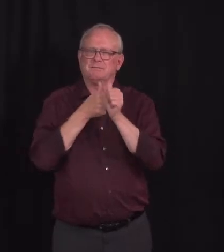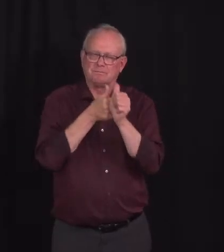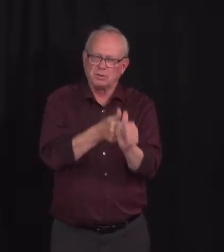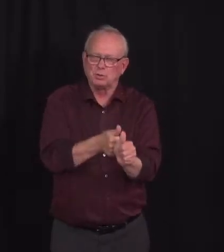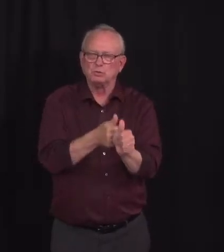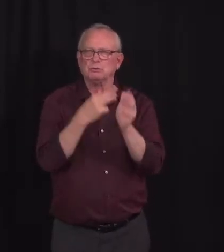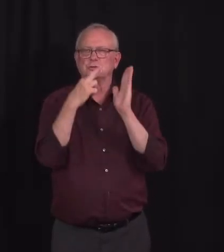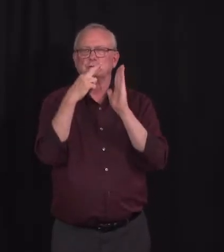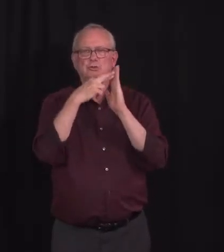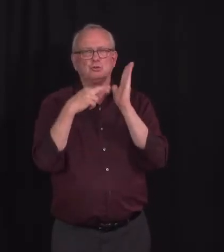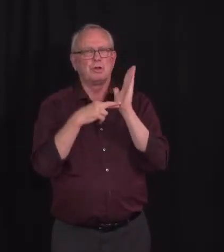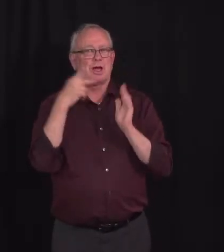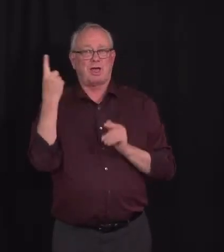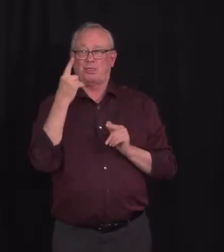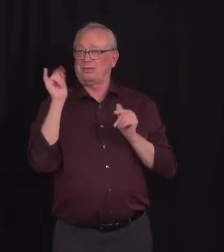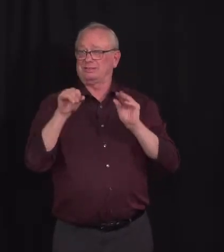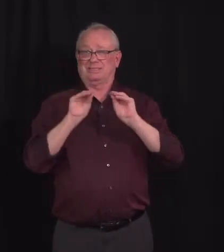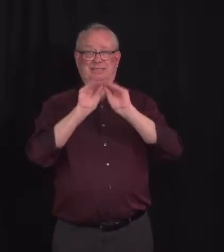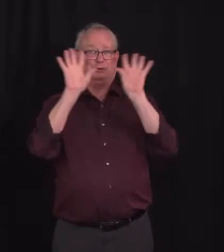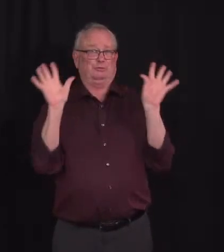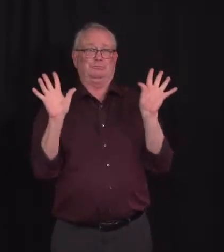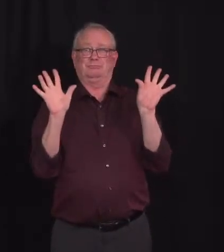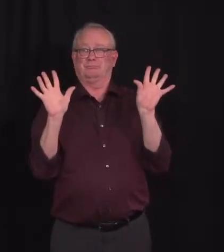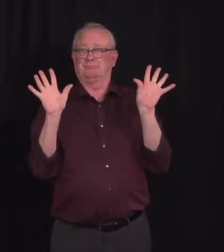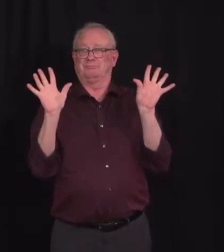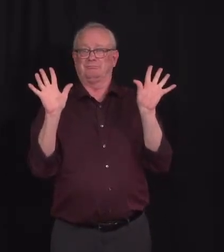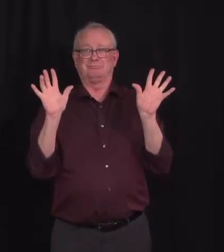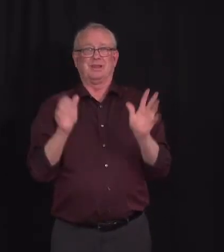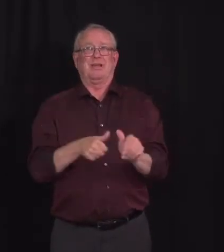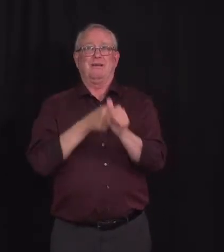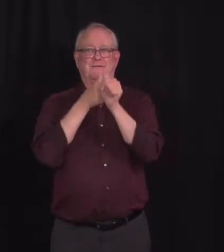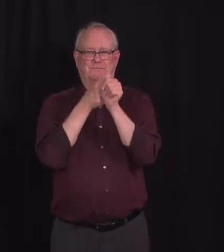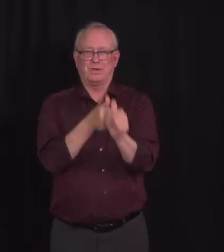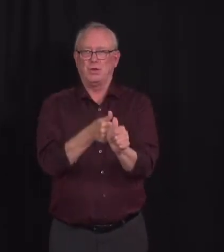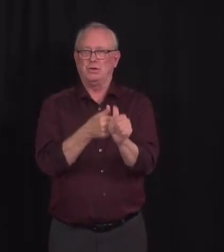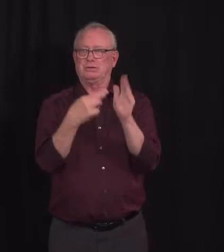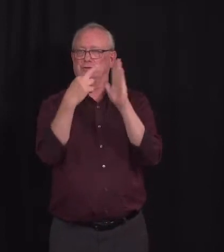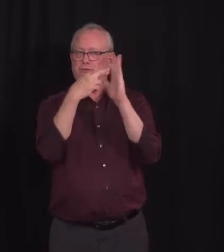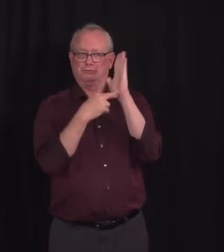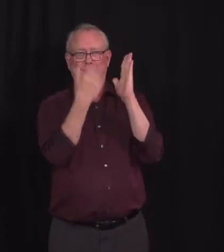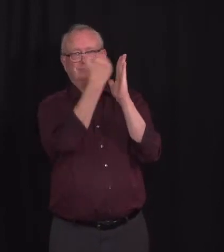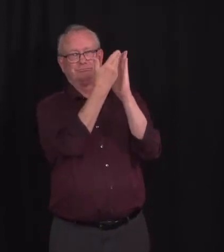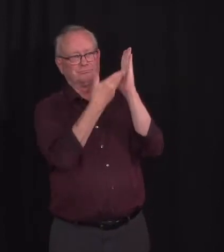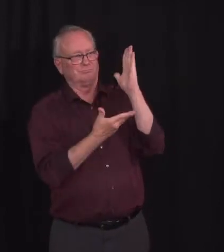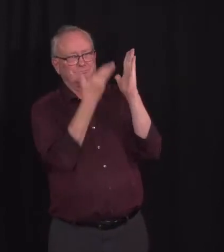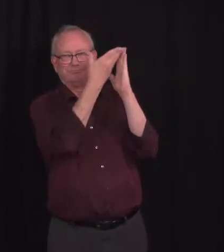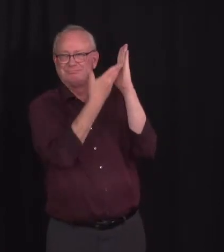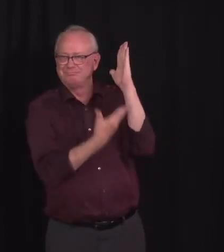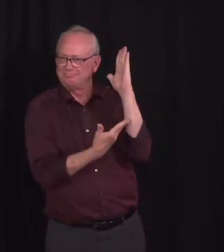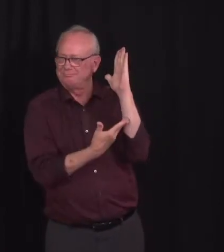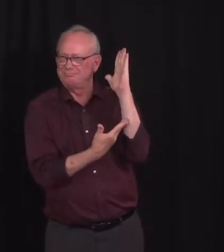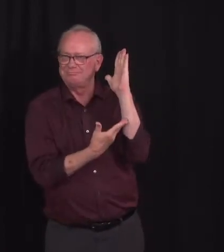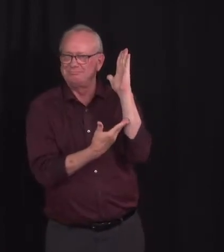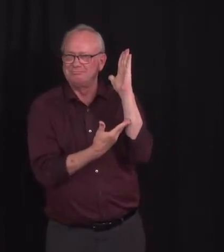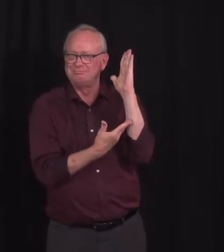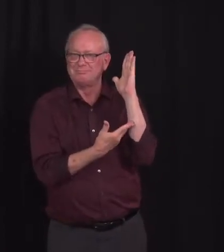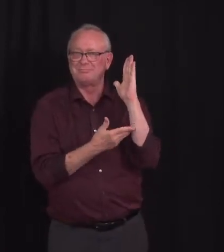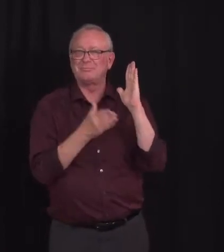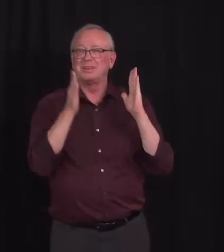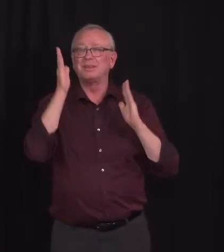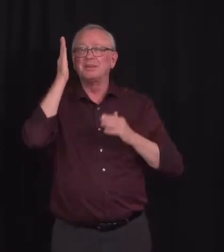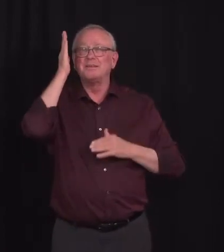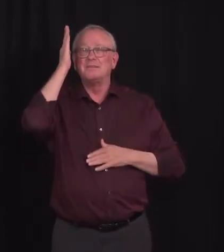way. Just follow the rules as they're stated very clearly, and that at some point in time down the line